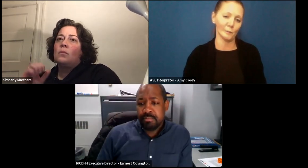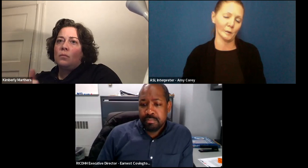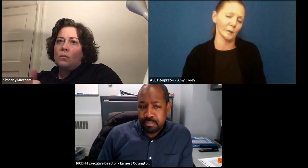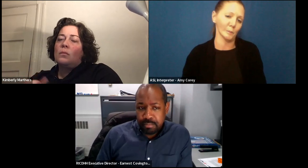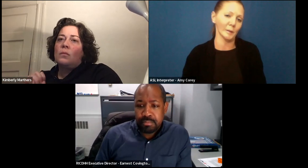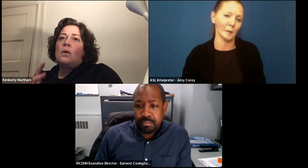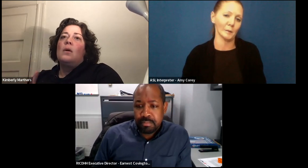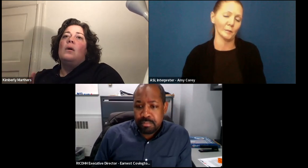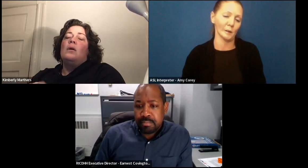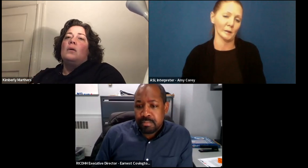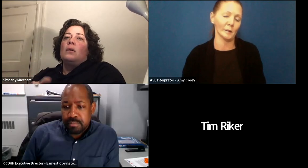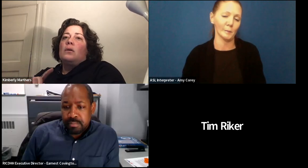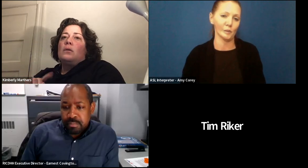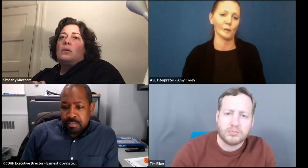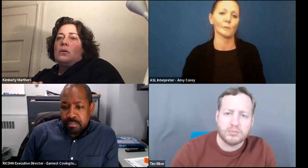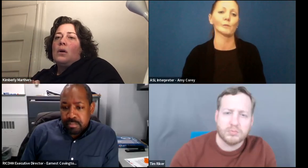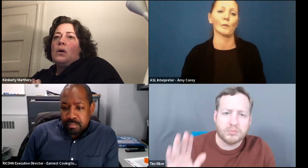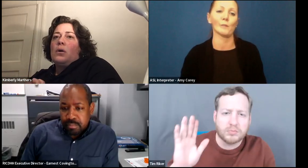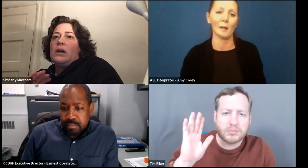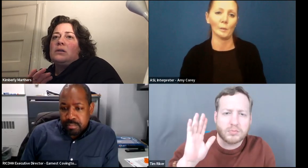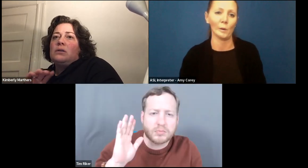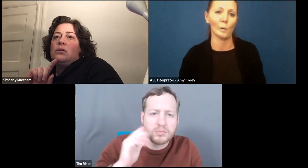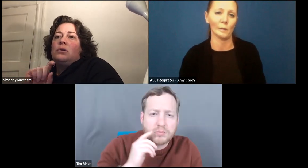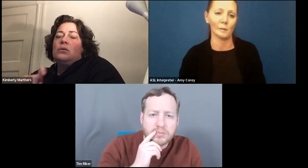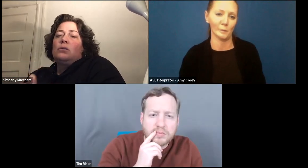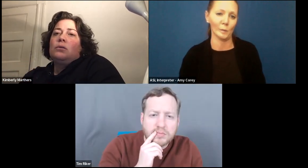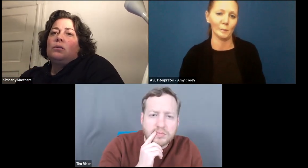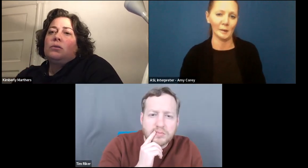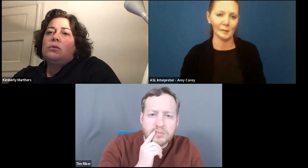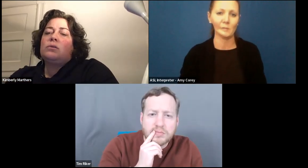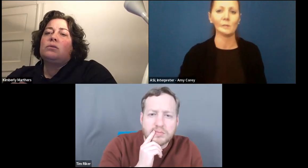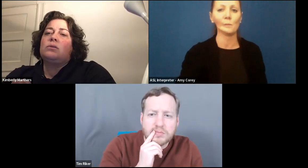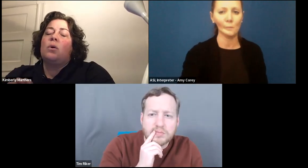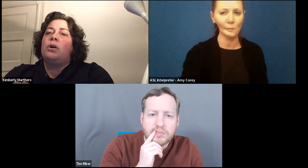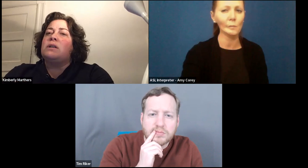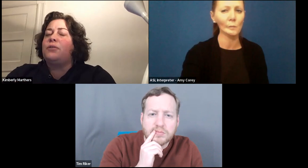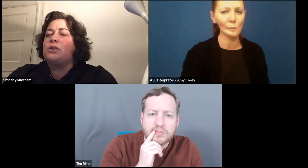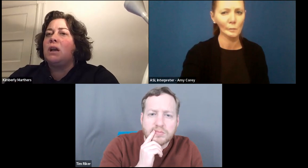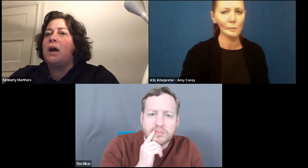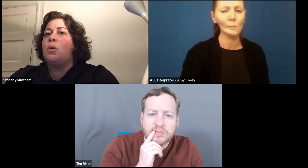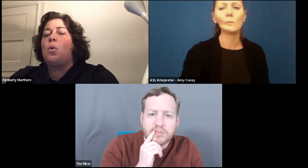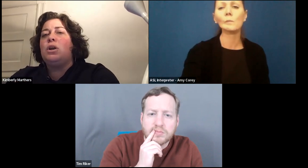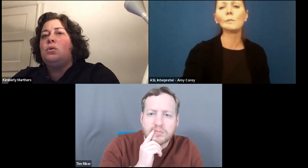formally become a commissioner for the following or subsequent meetings. So